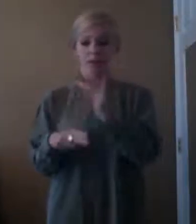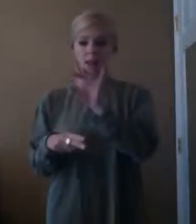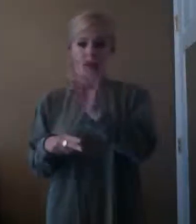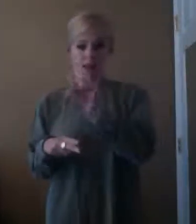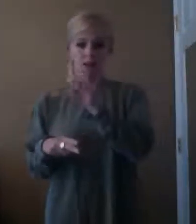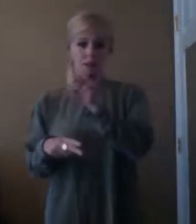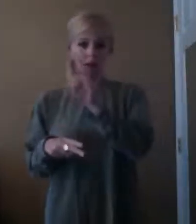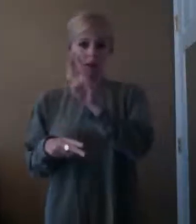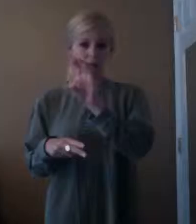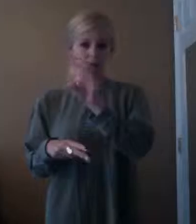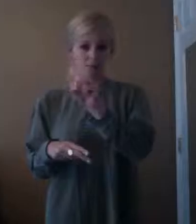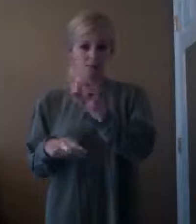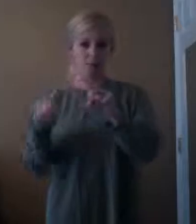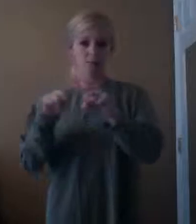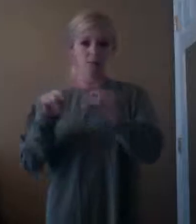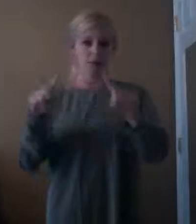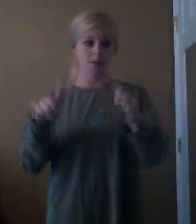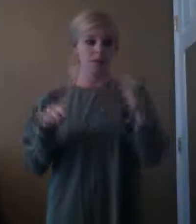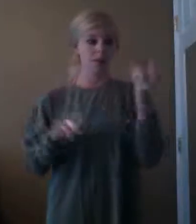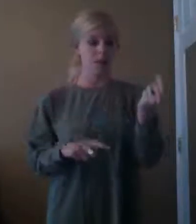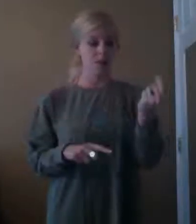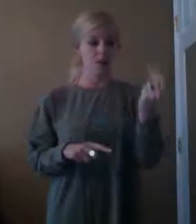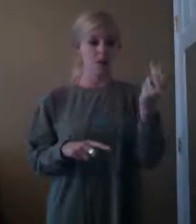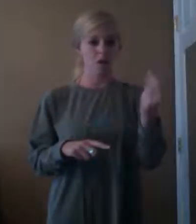6 times as much.